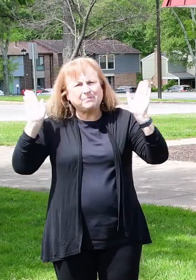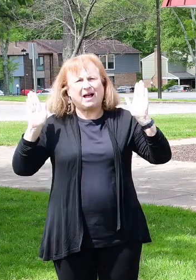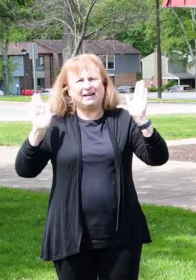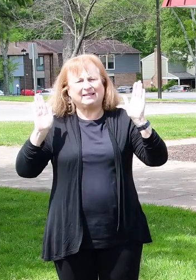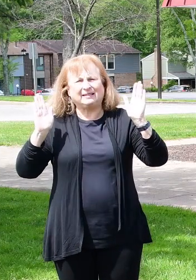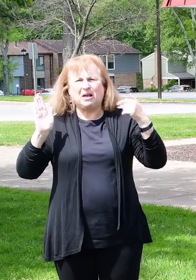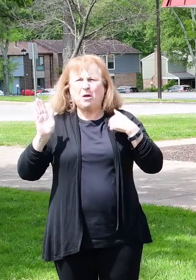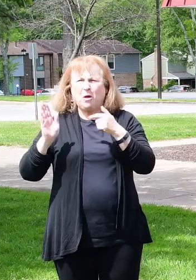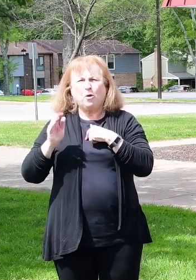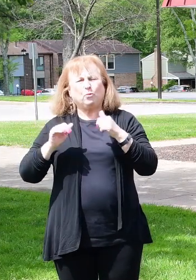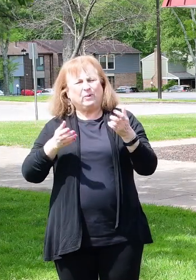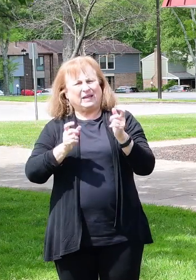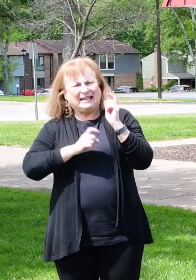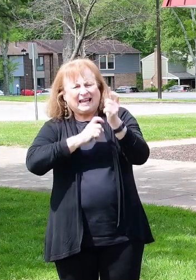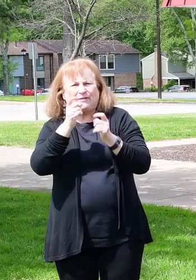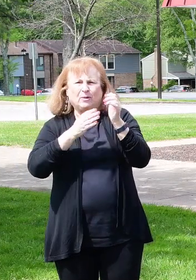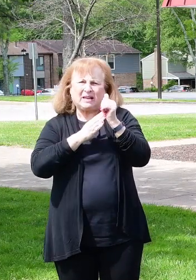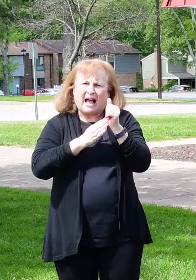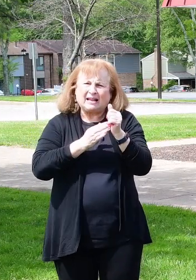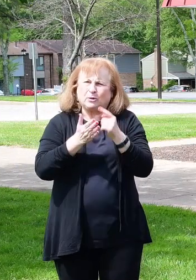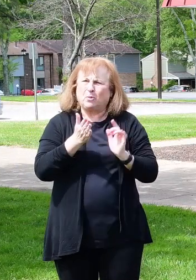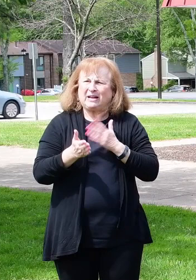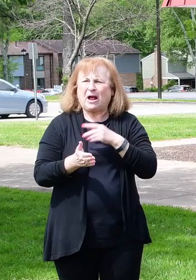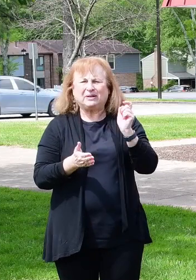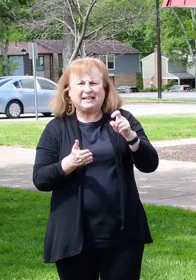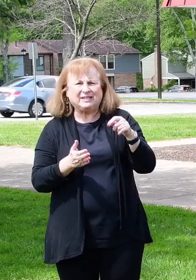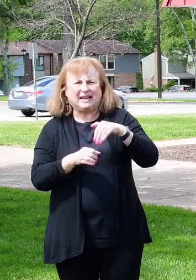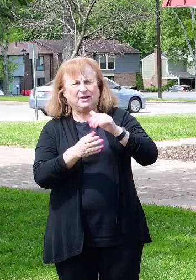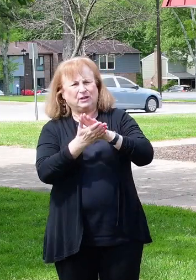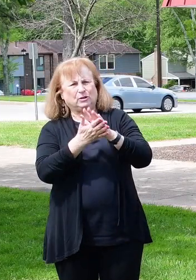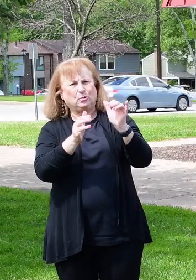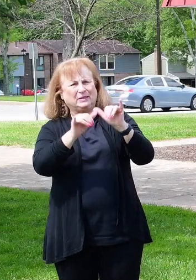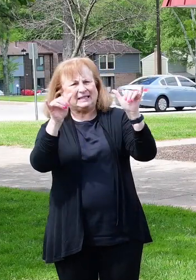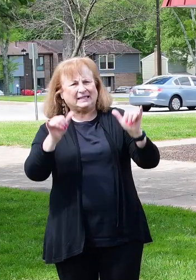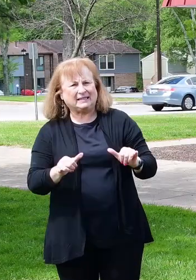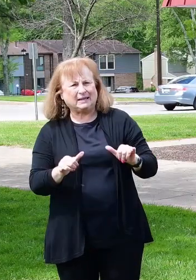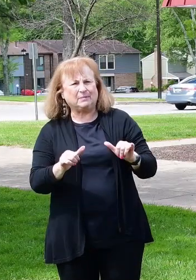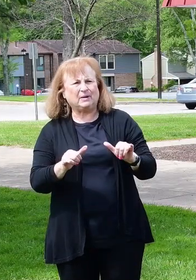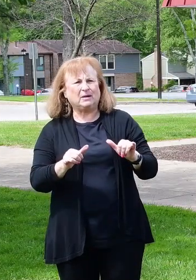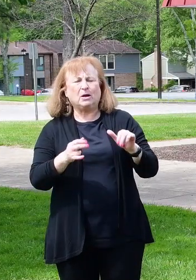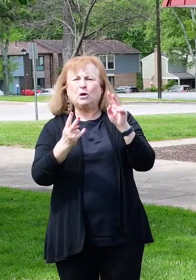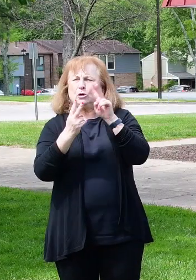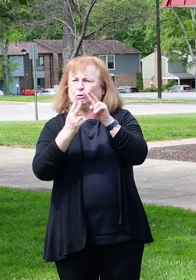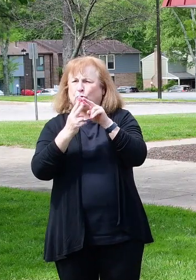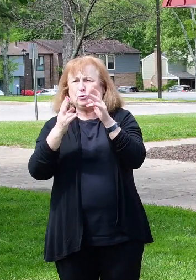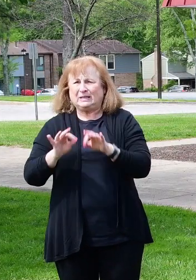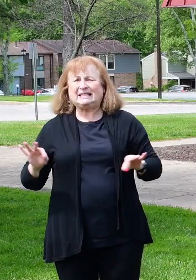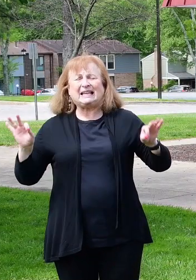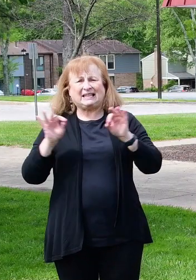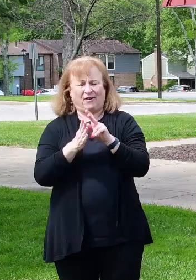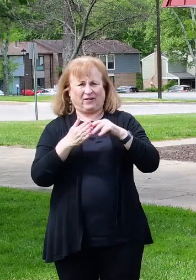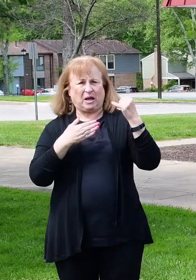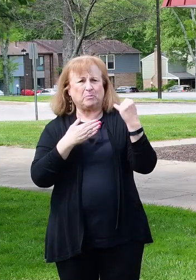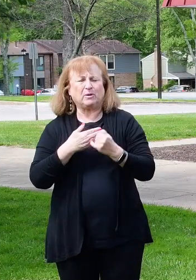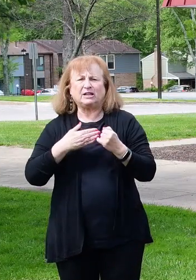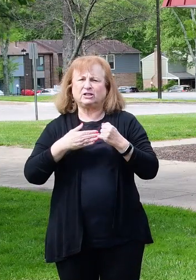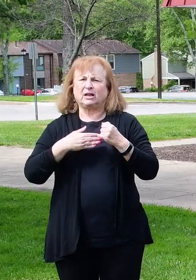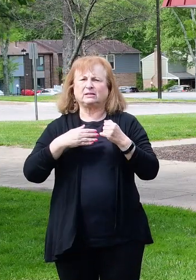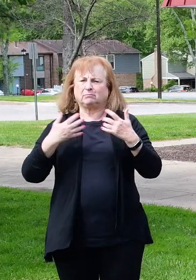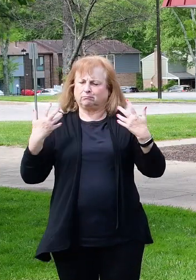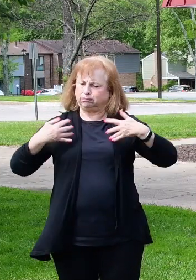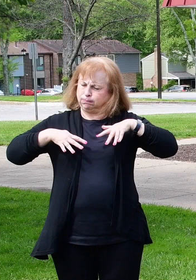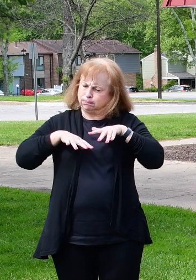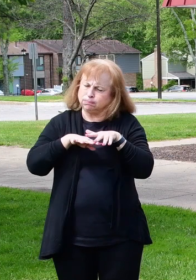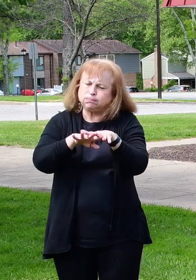open-mindedness as we were providing guidance to what our needs were in the school system. Two significant projects moving in